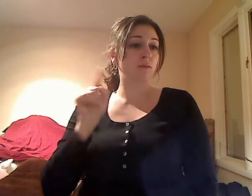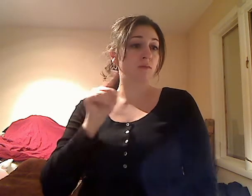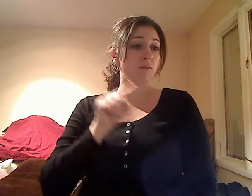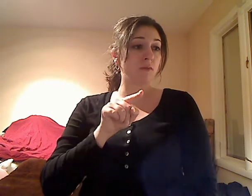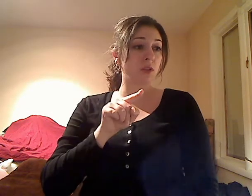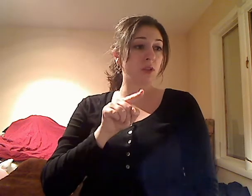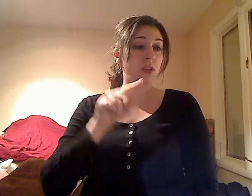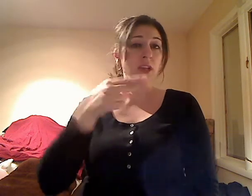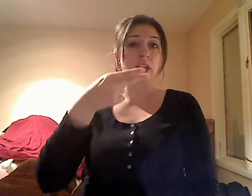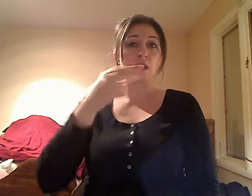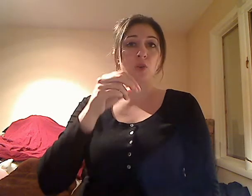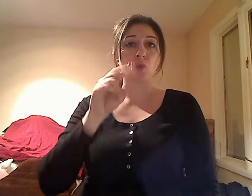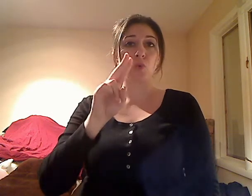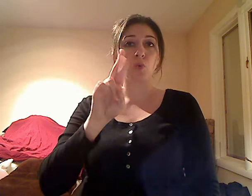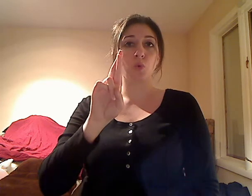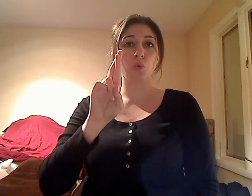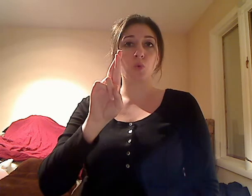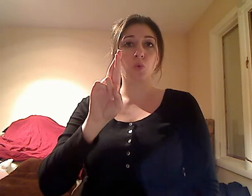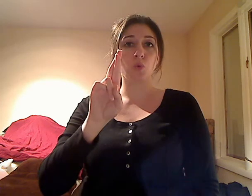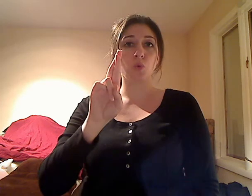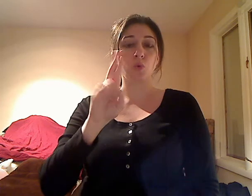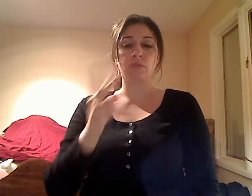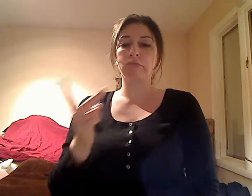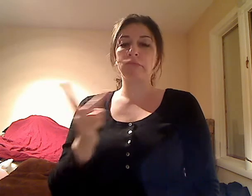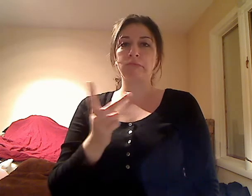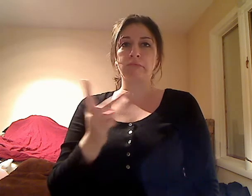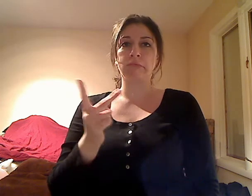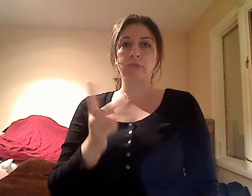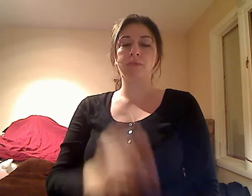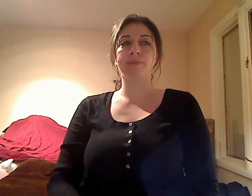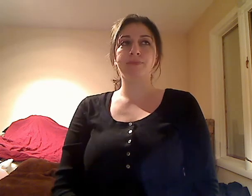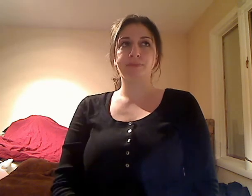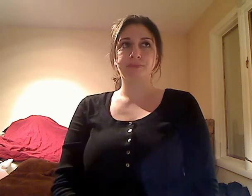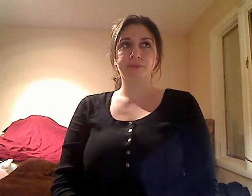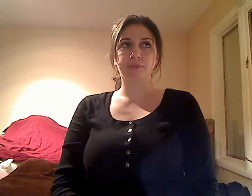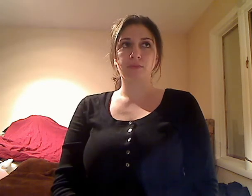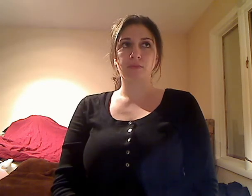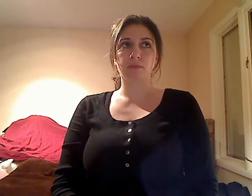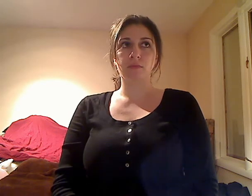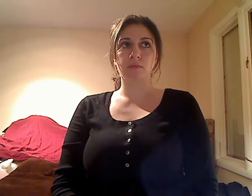H-O-U-R, another 2. Right, there are 3 for 2.